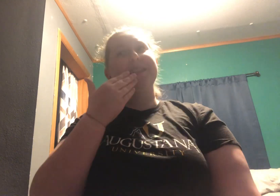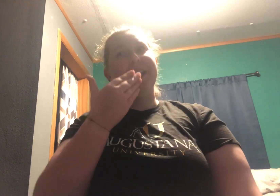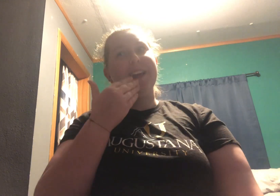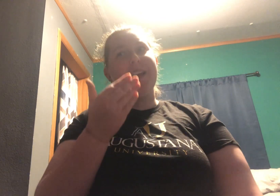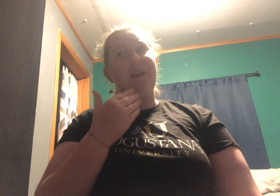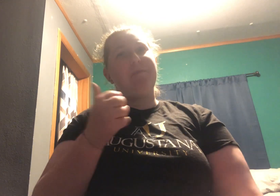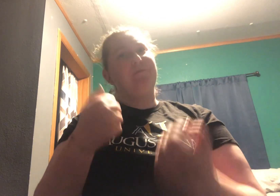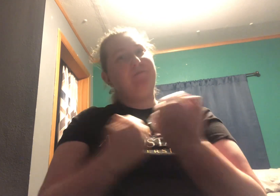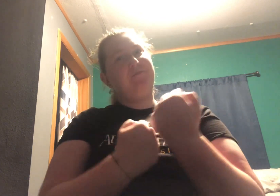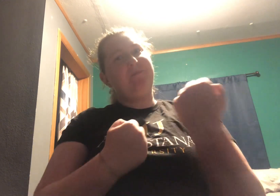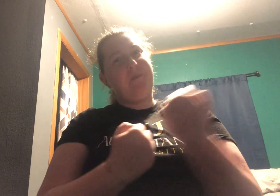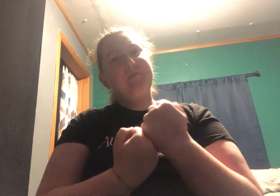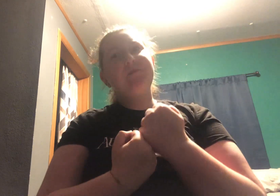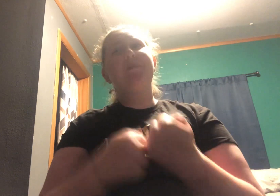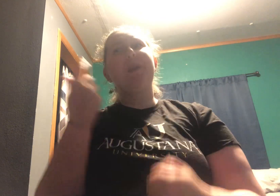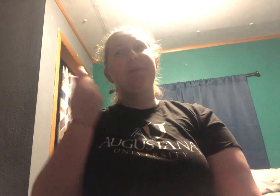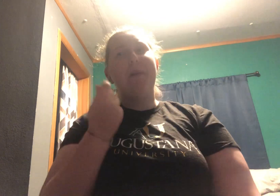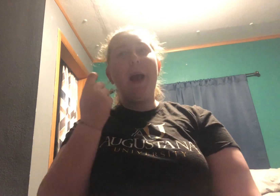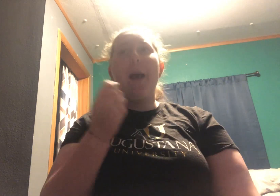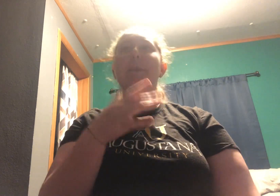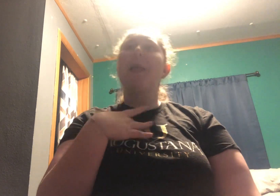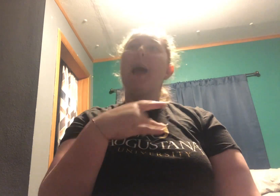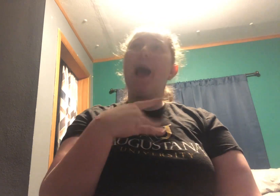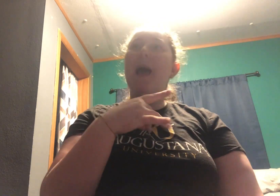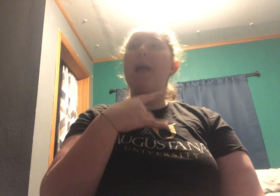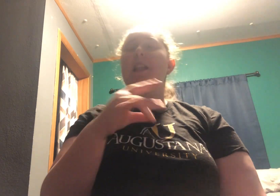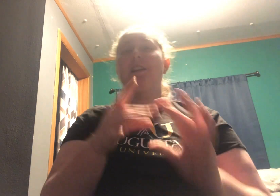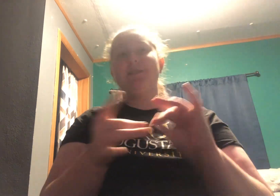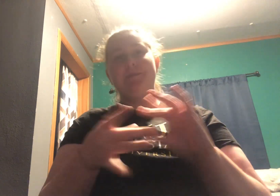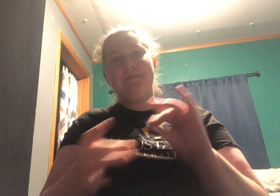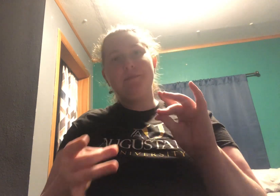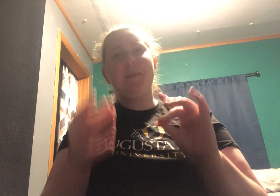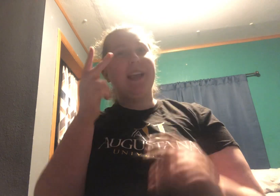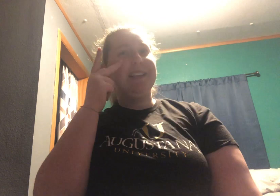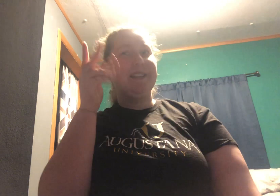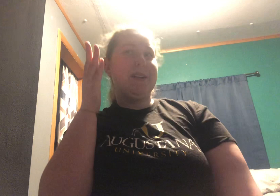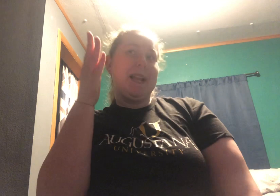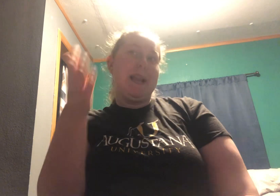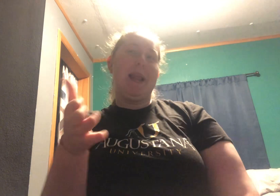and I'll see you over in the next episode of Mad English TV. Take care.